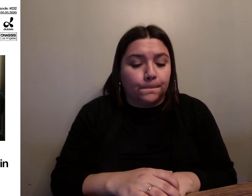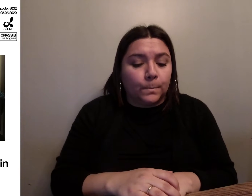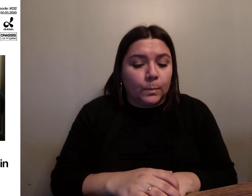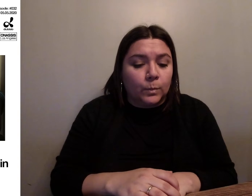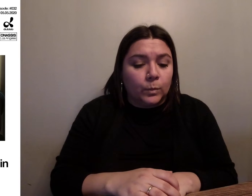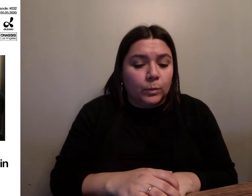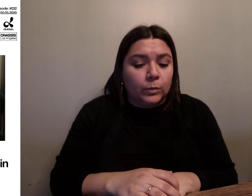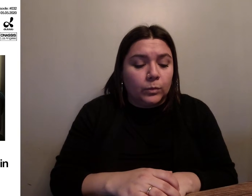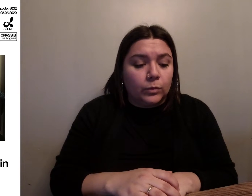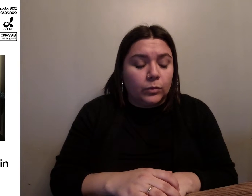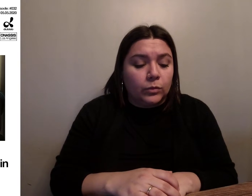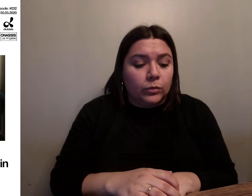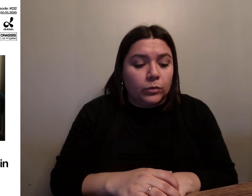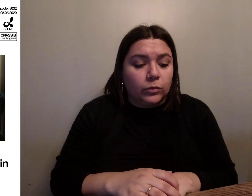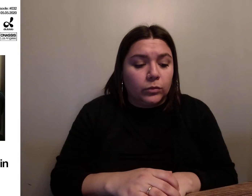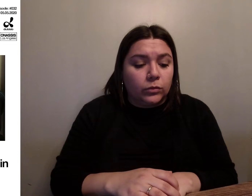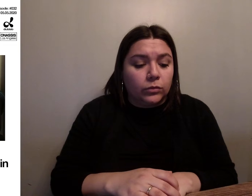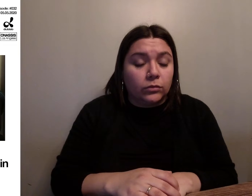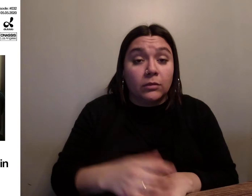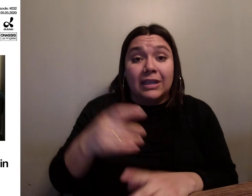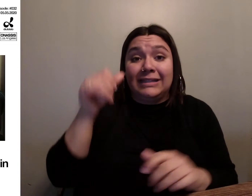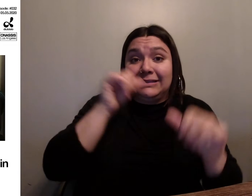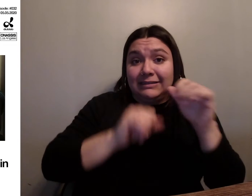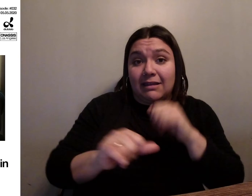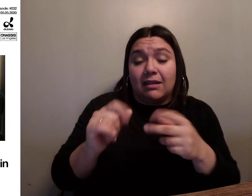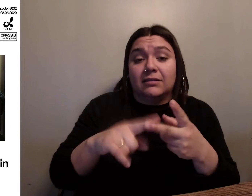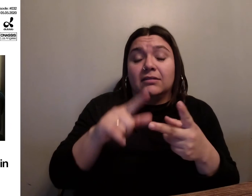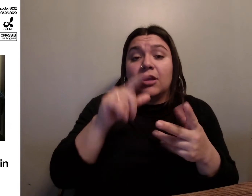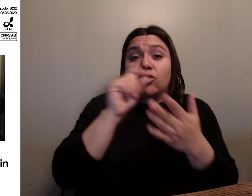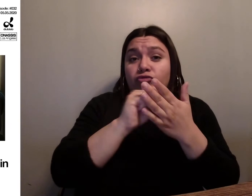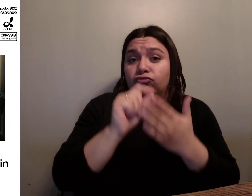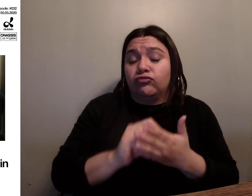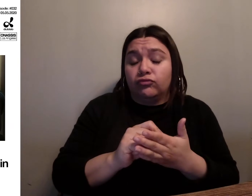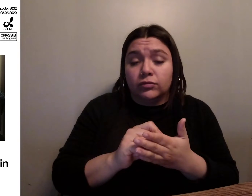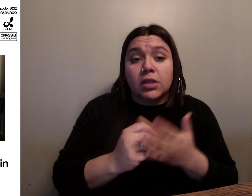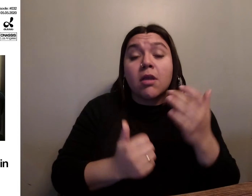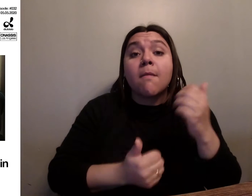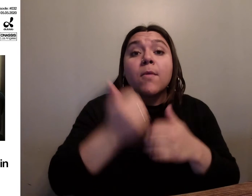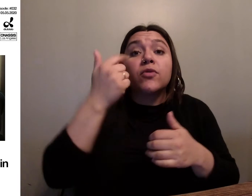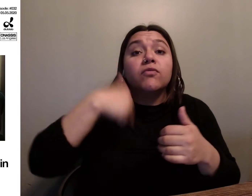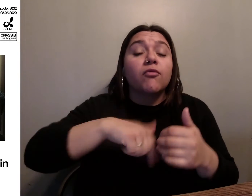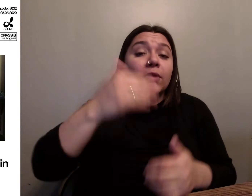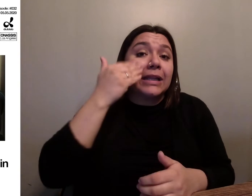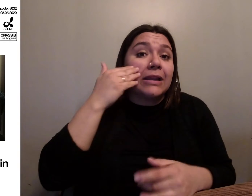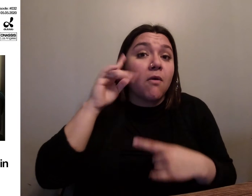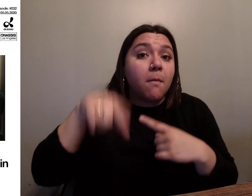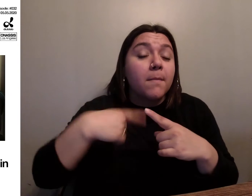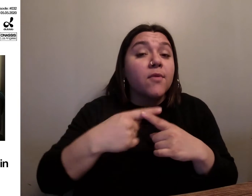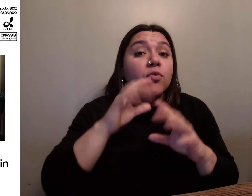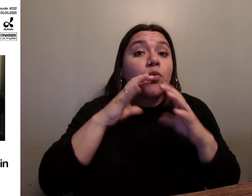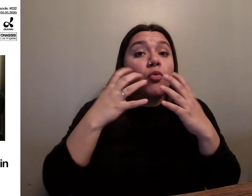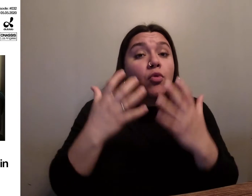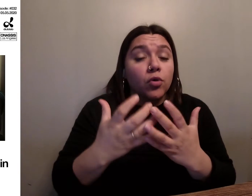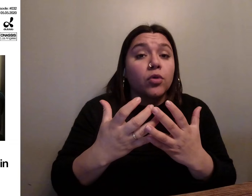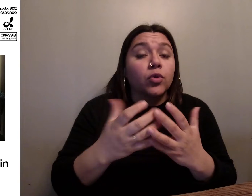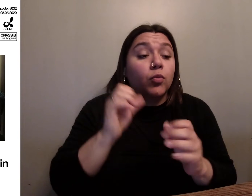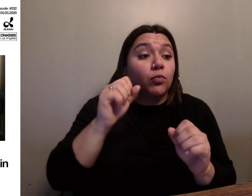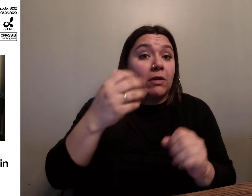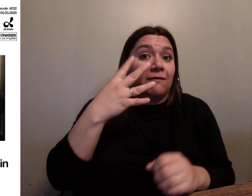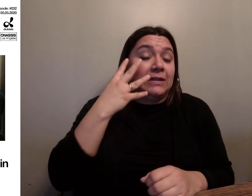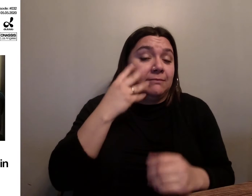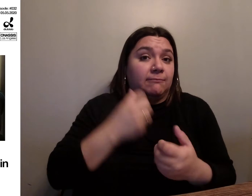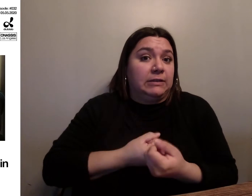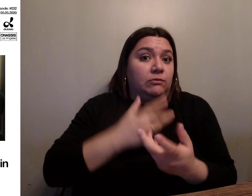literature, most of what we know about the world or have expressed about the world comes about from what we see. There's